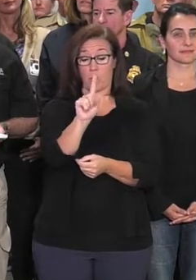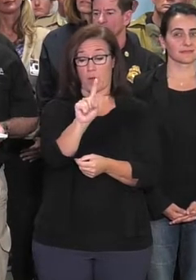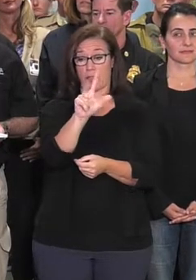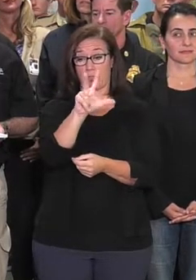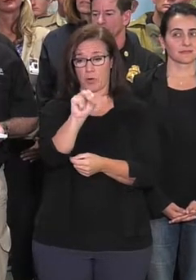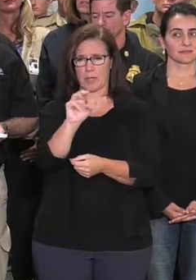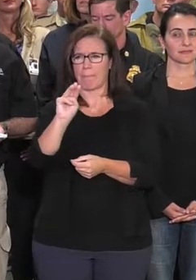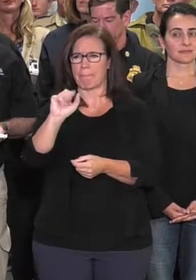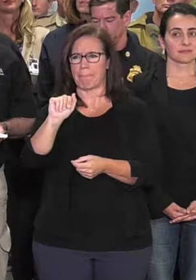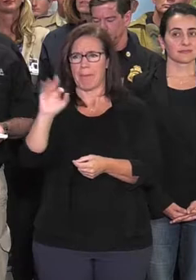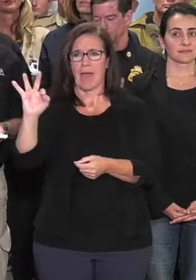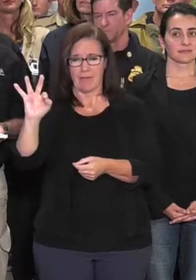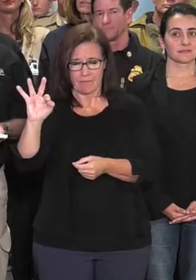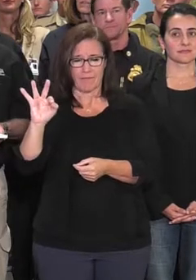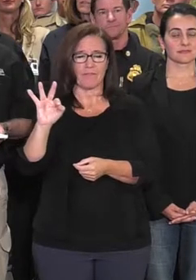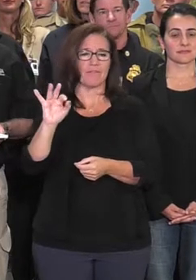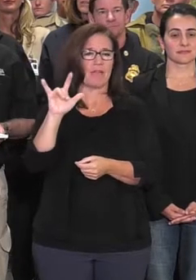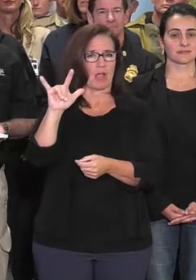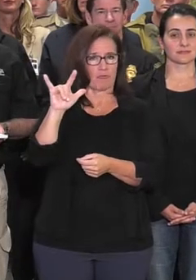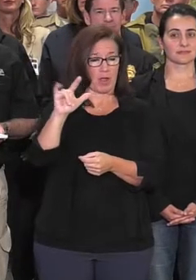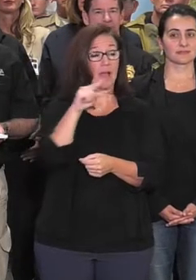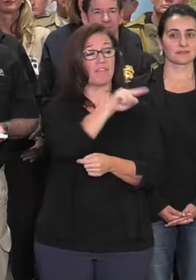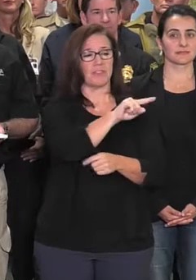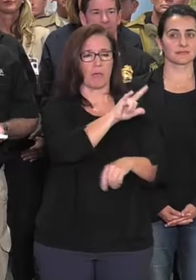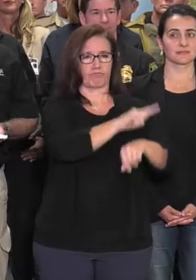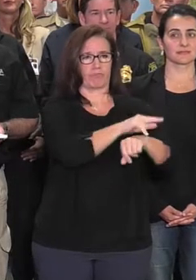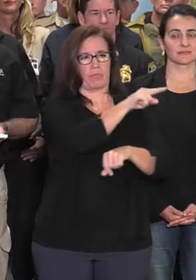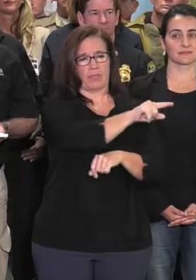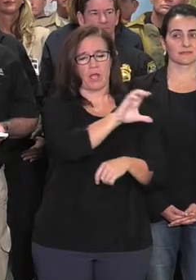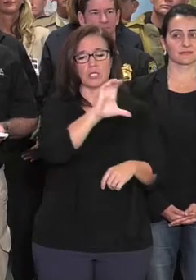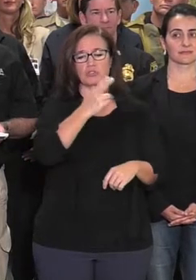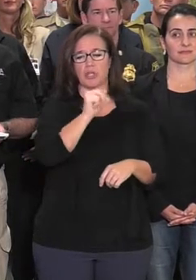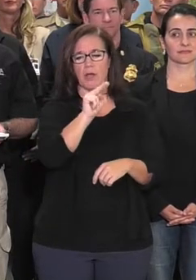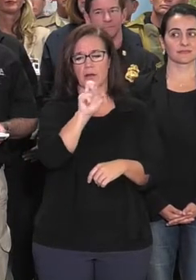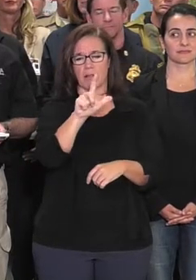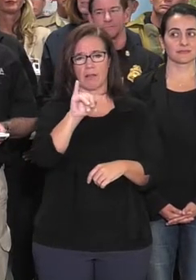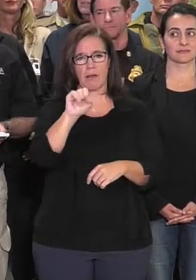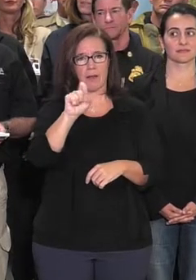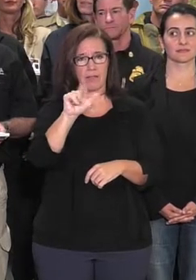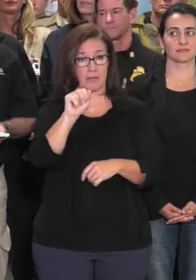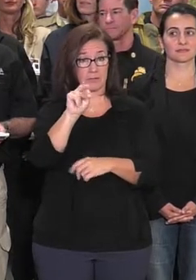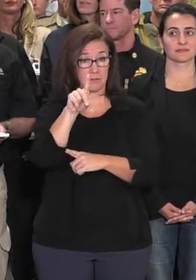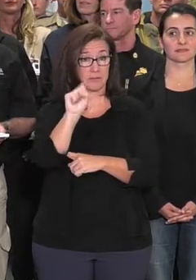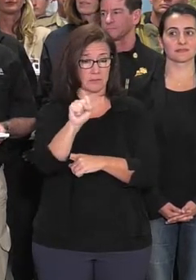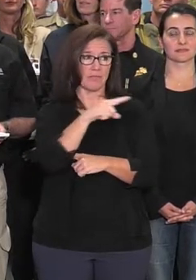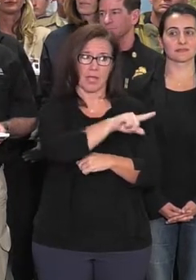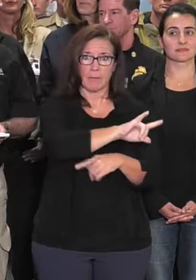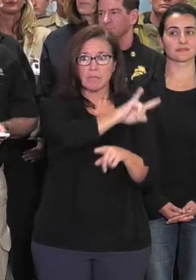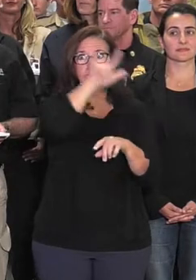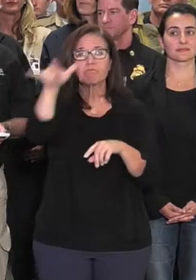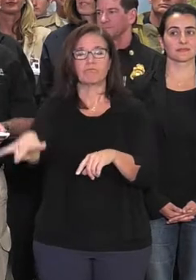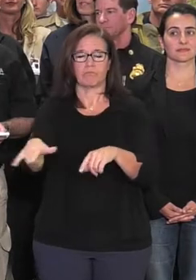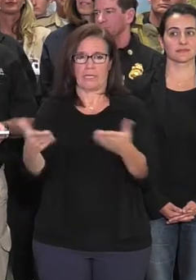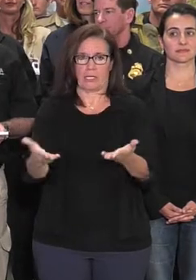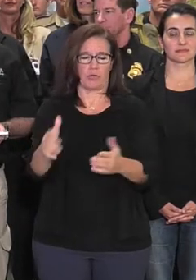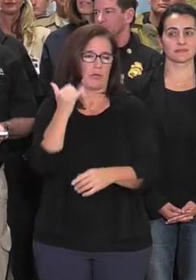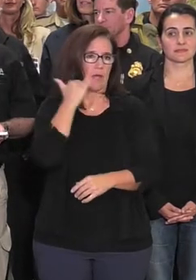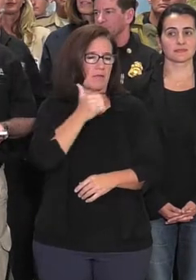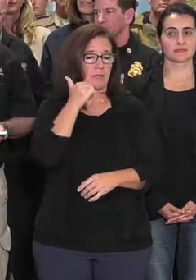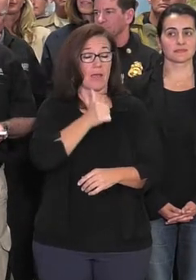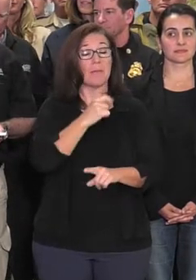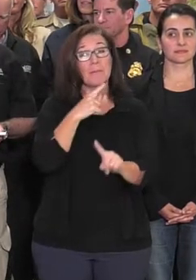have been based out of Channel Islands that have been working this fire each and every day. And some great